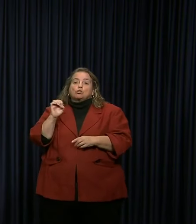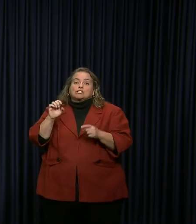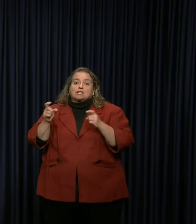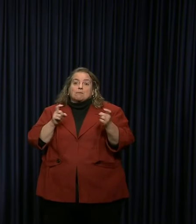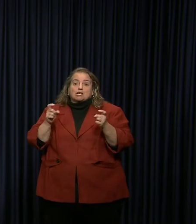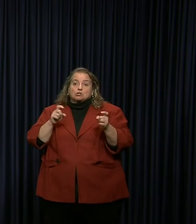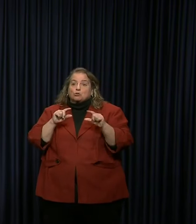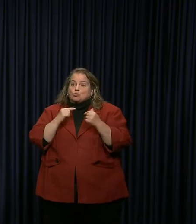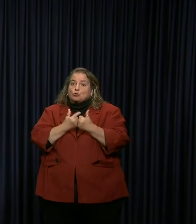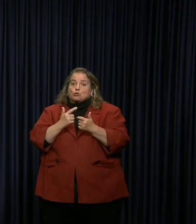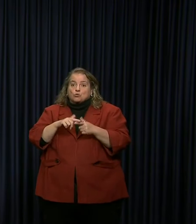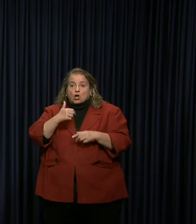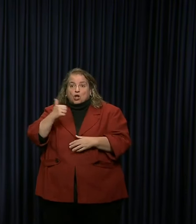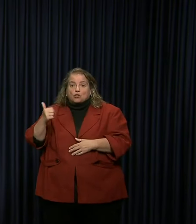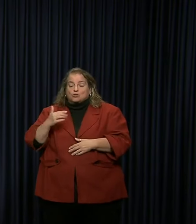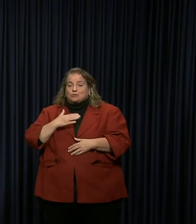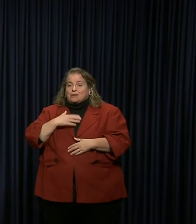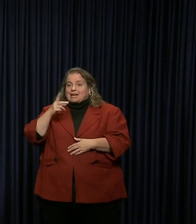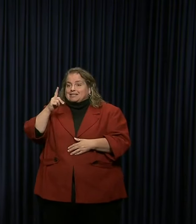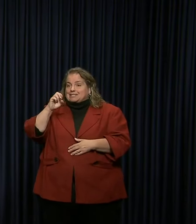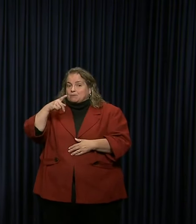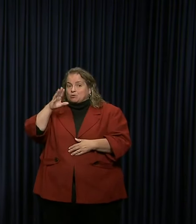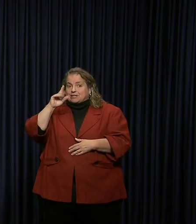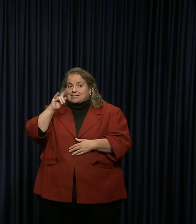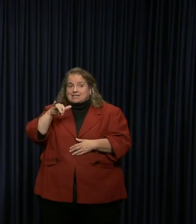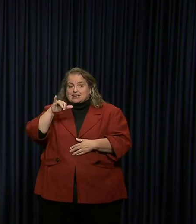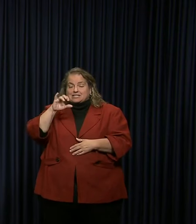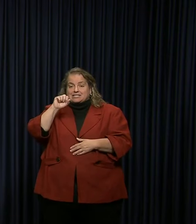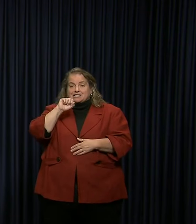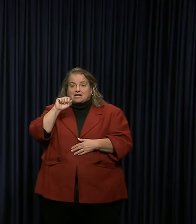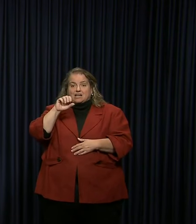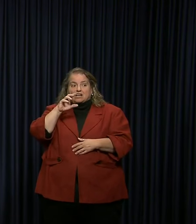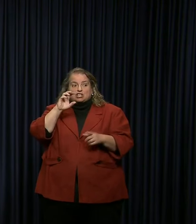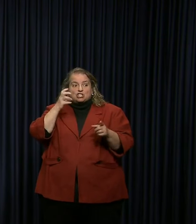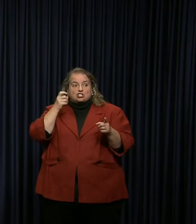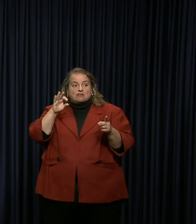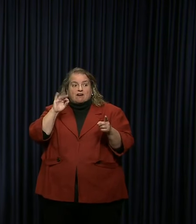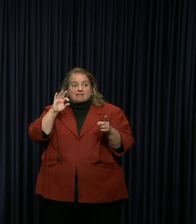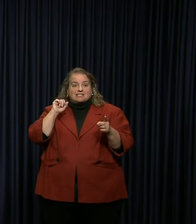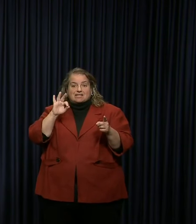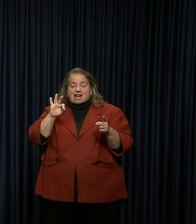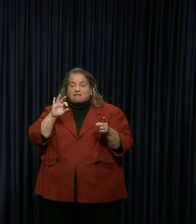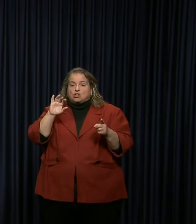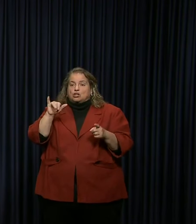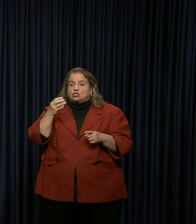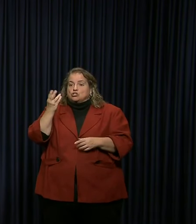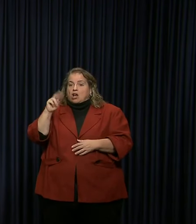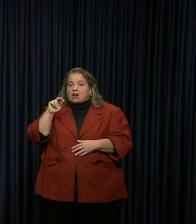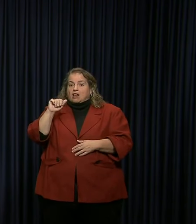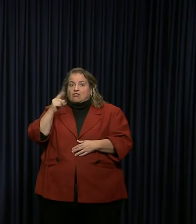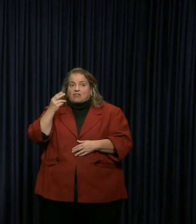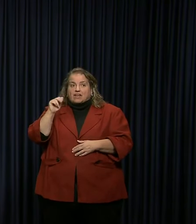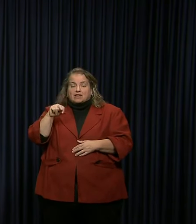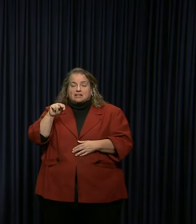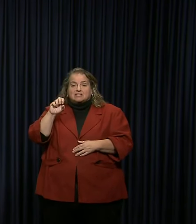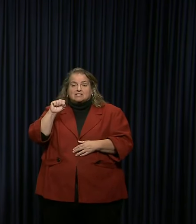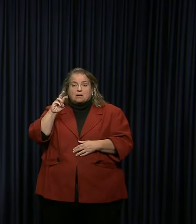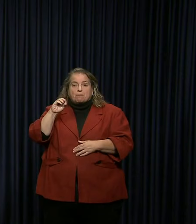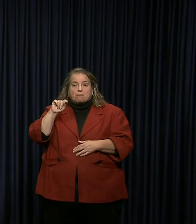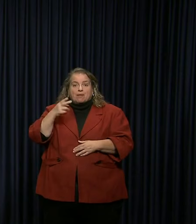group to others. My Deputy Chief of Staff, Jonathan Smith, has had some real success, especially the last couple days. We